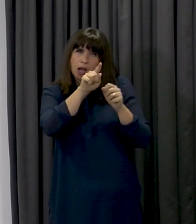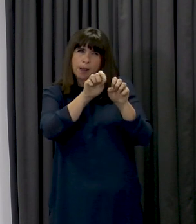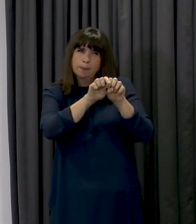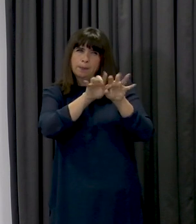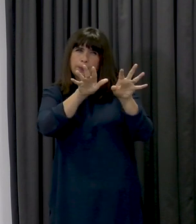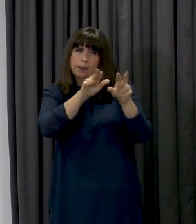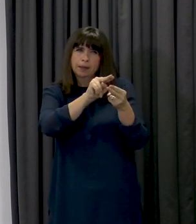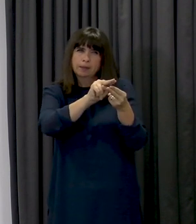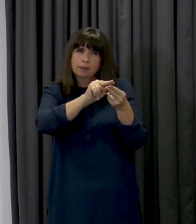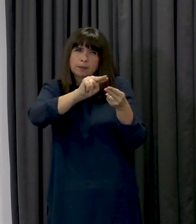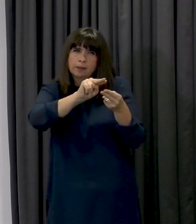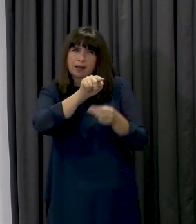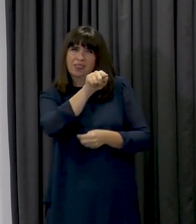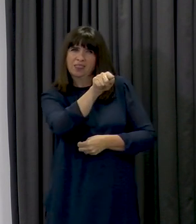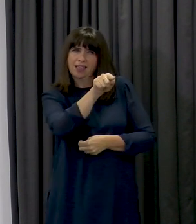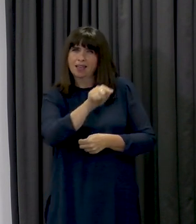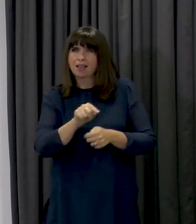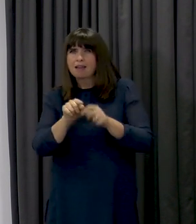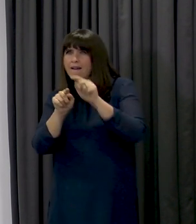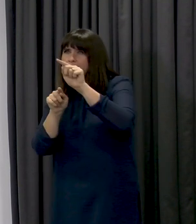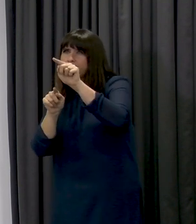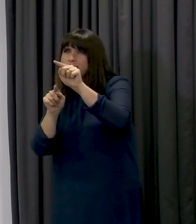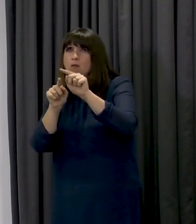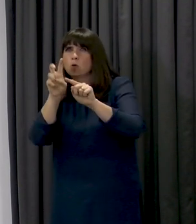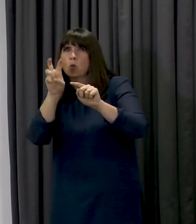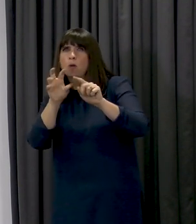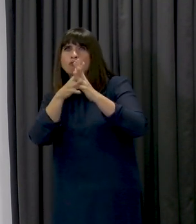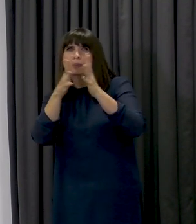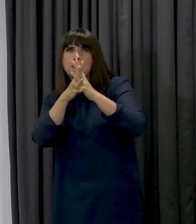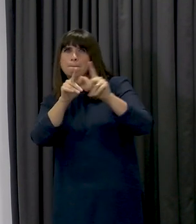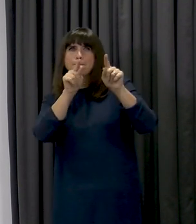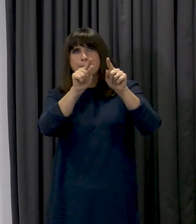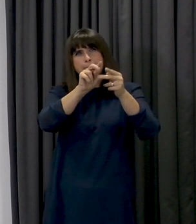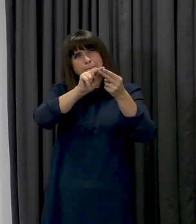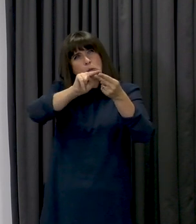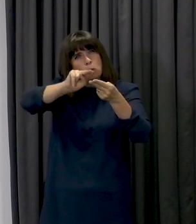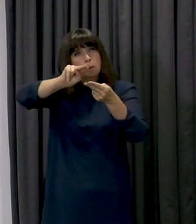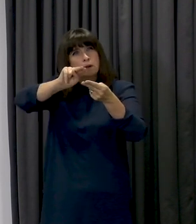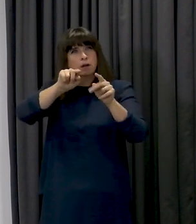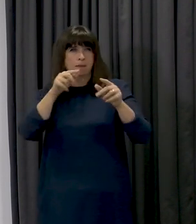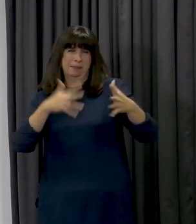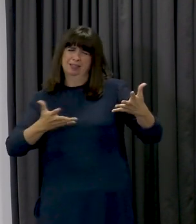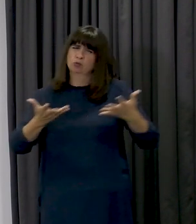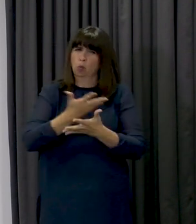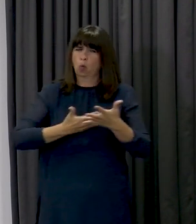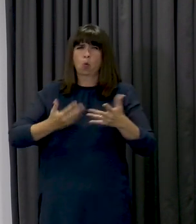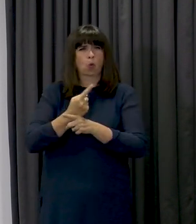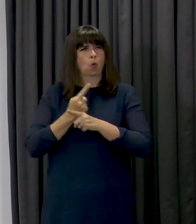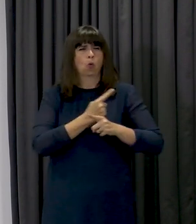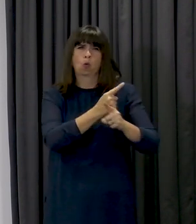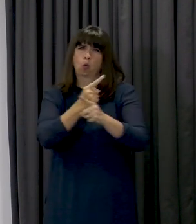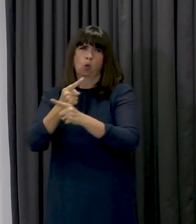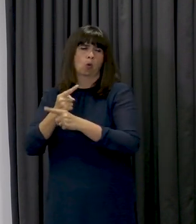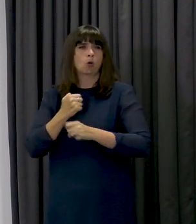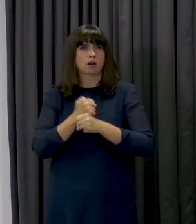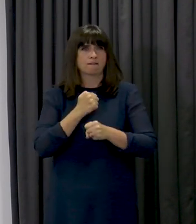that have been taken there, and a very specific discussion about whether the additional lifting of the